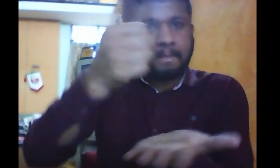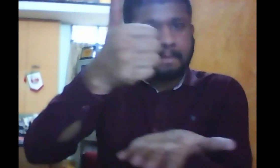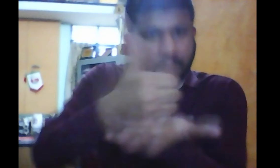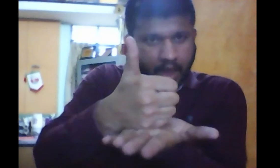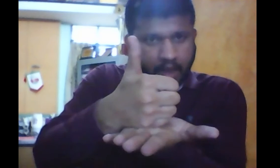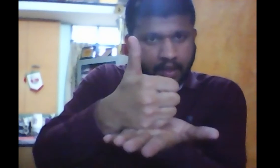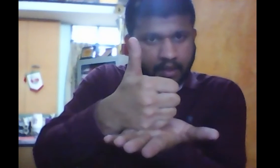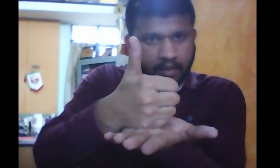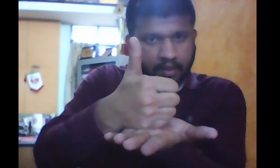Bank.